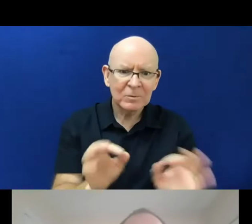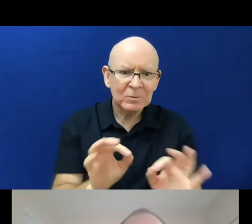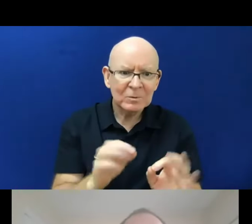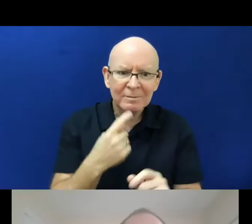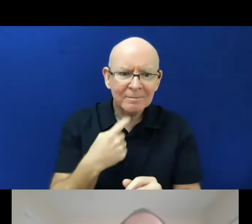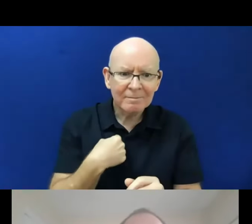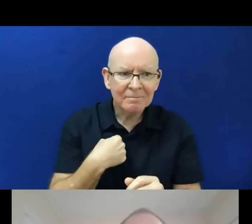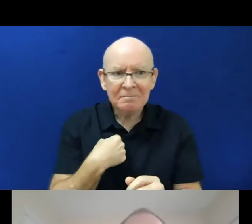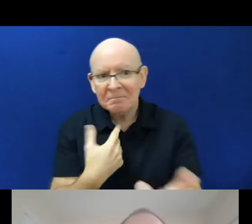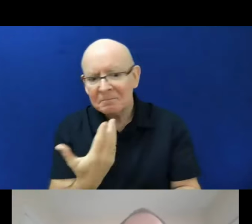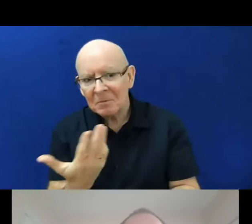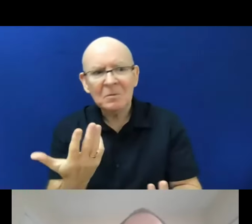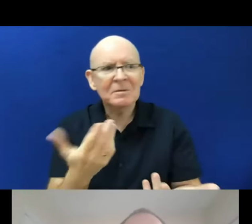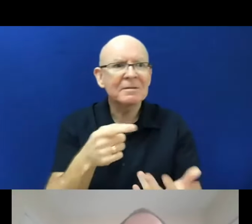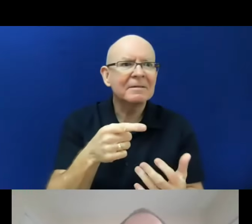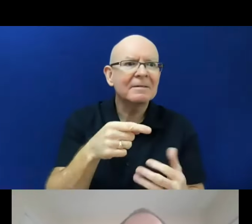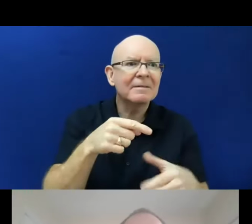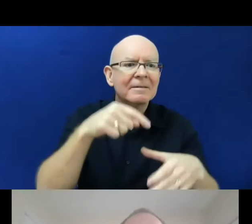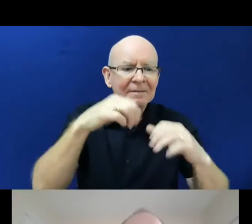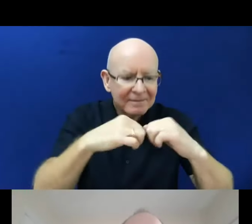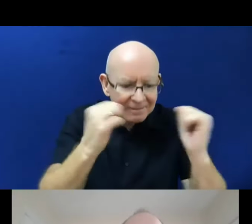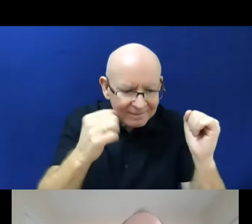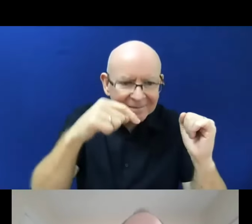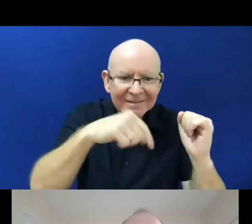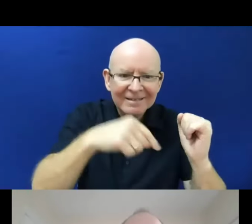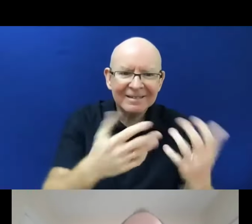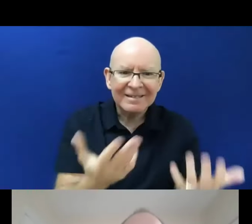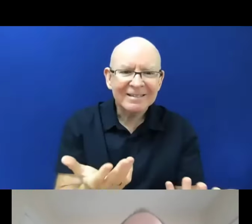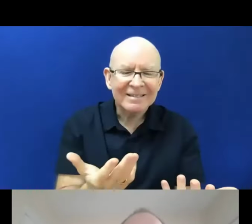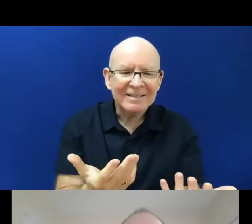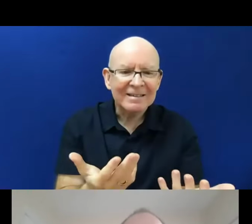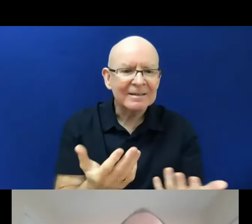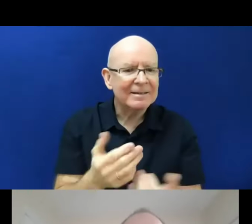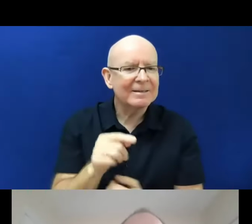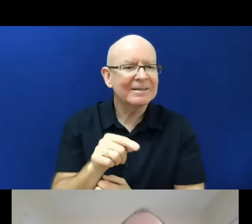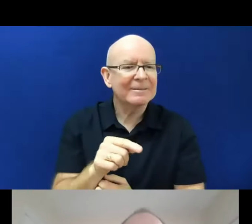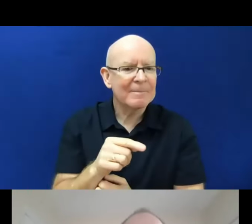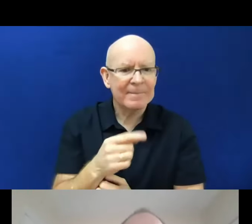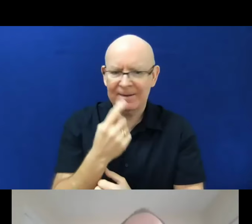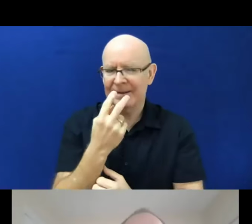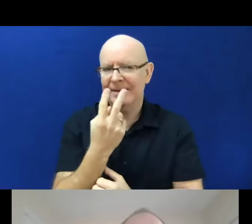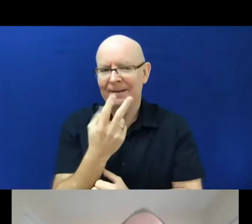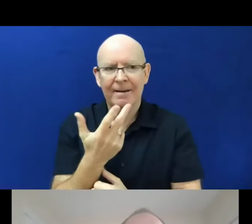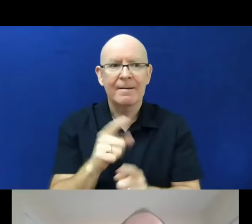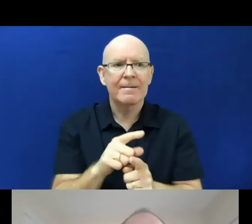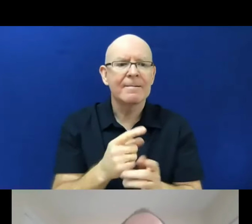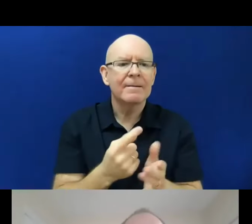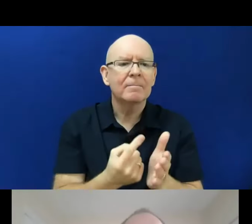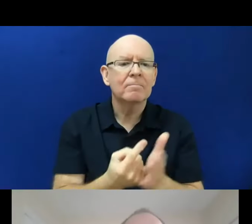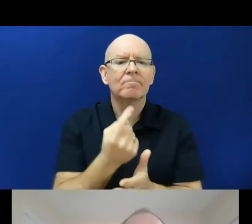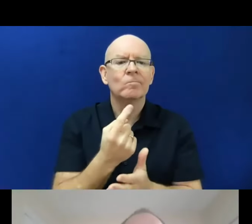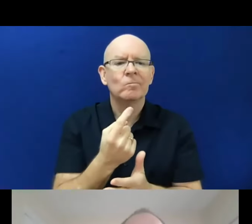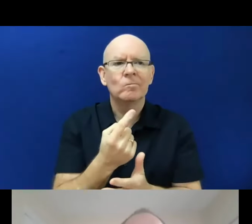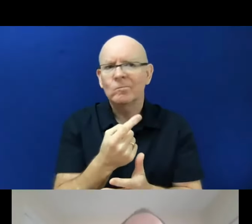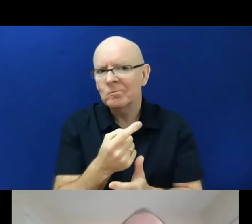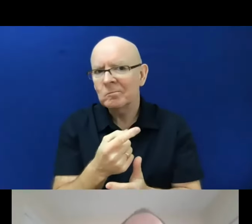right circumstances, I can function really well, and I'm quite high functioning. Put me in the wrong